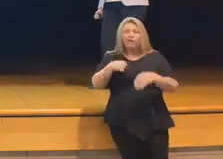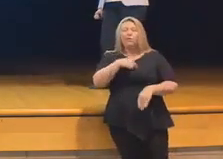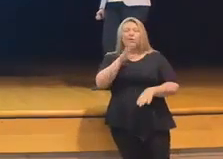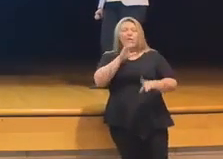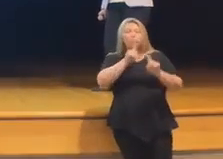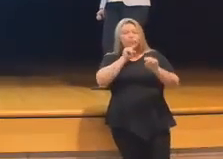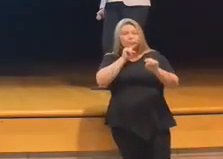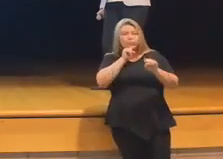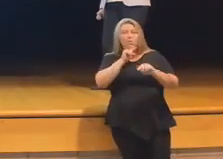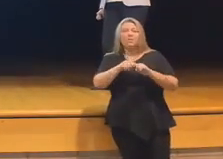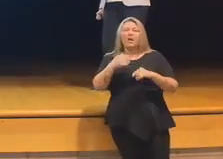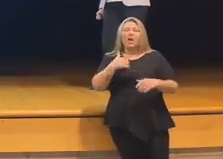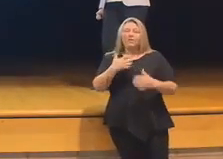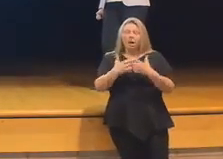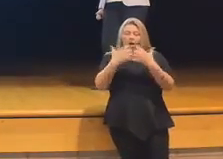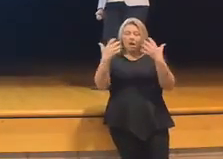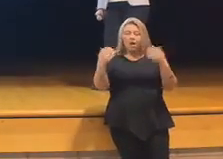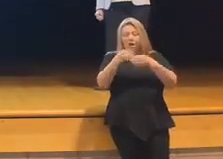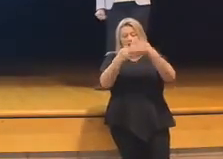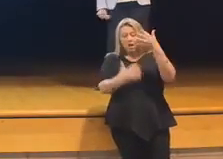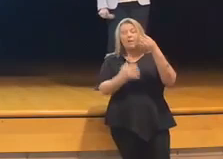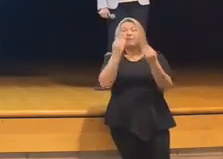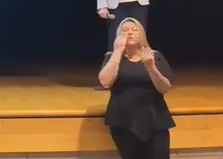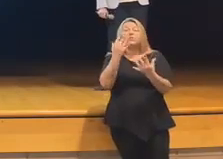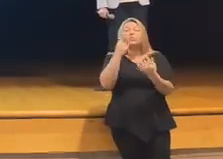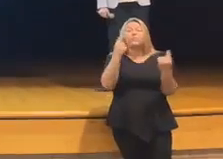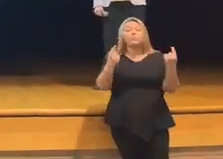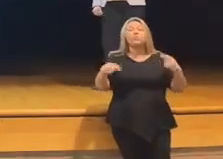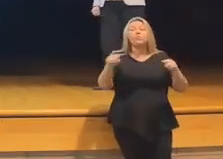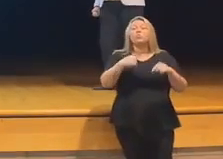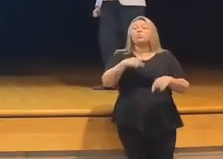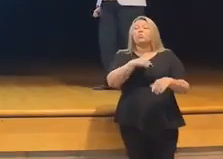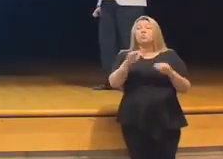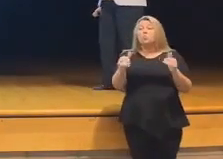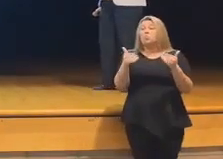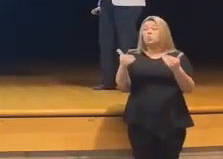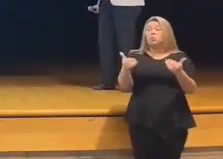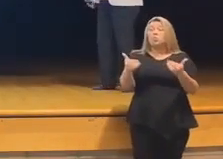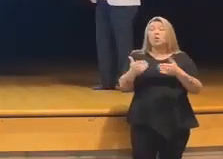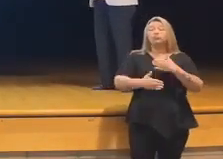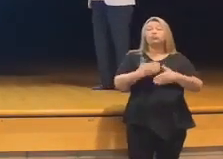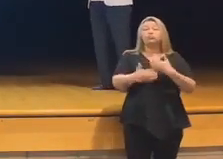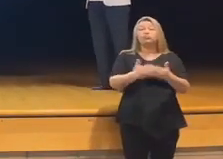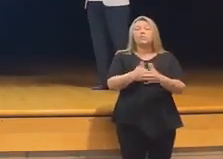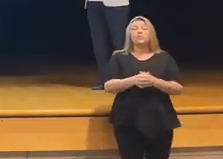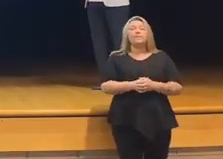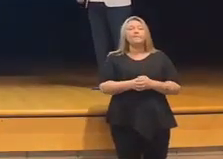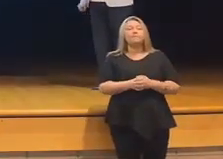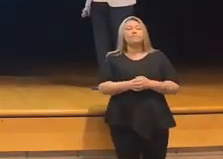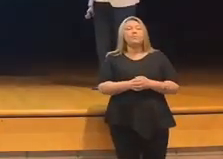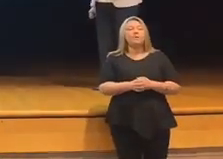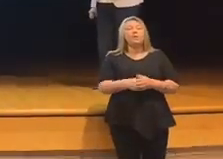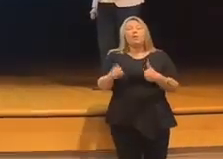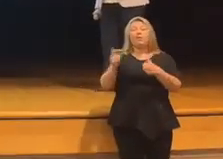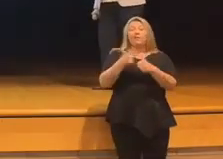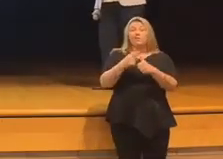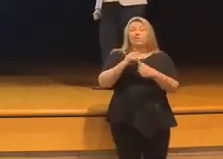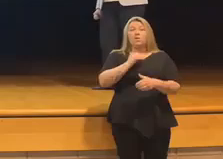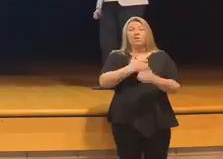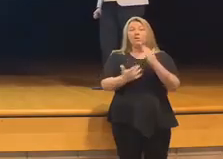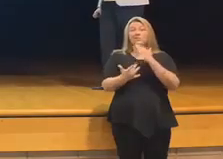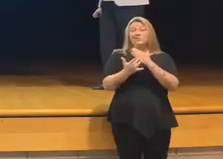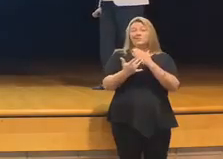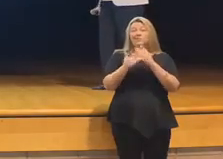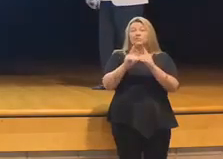But lots of information for you, and so we'll go ahead and get started here. First of all, be our tech department, Dr.